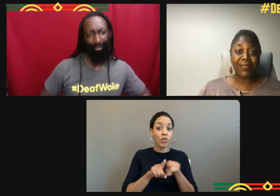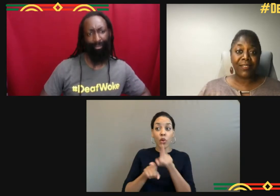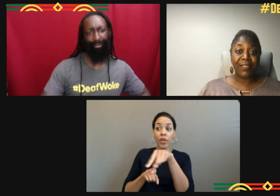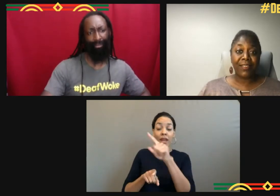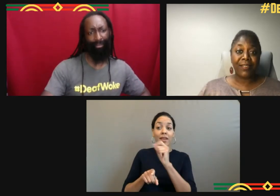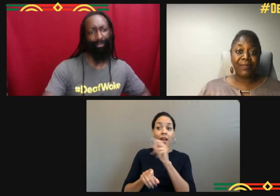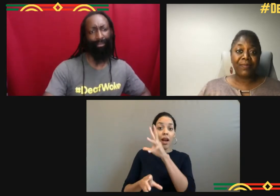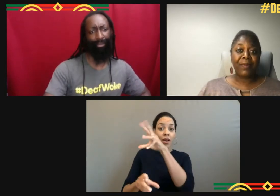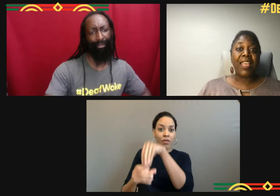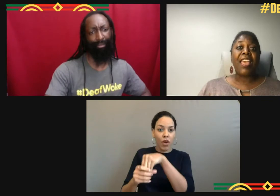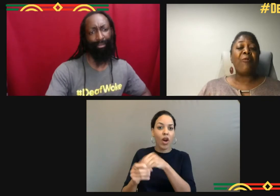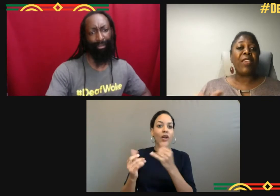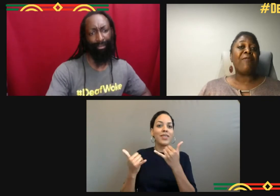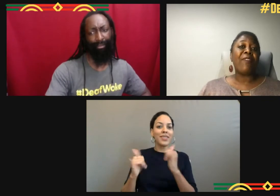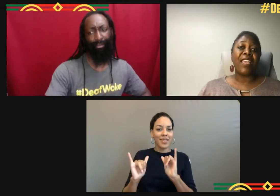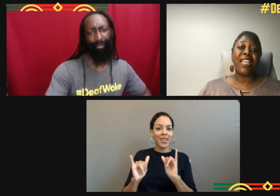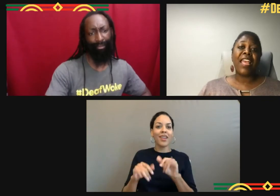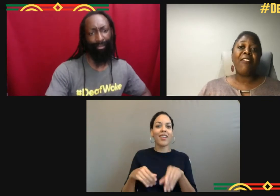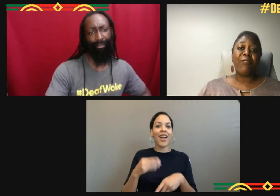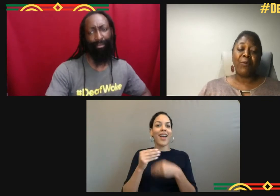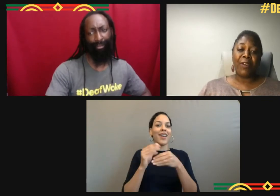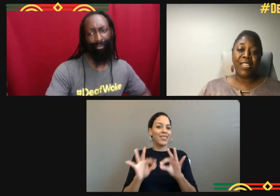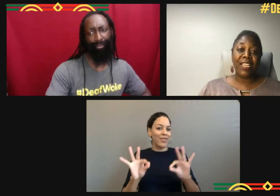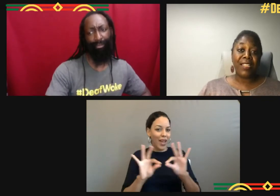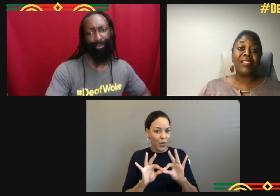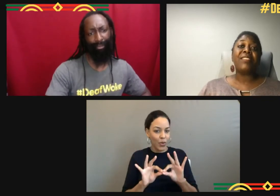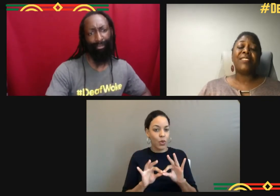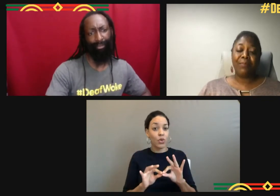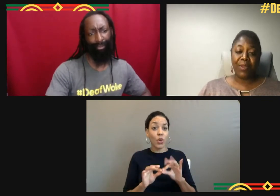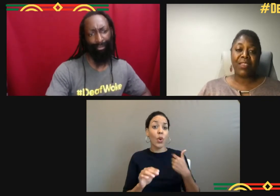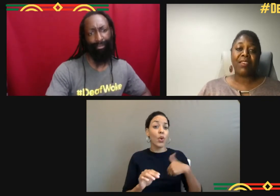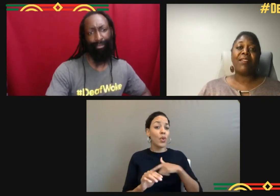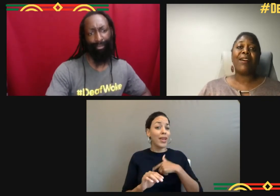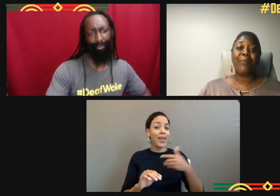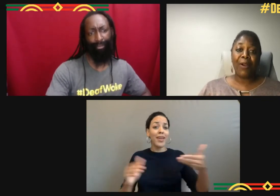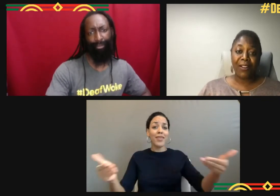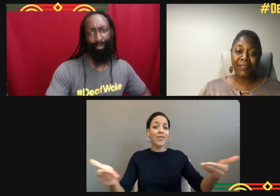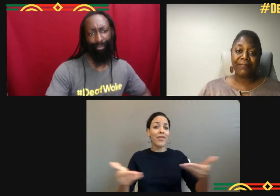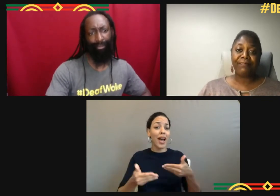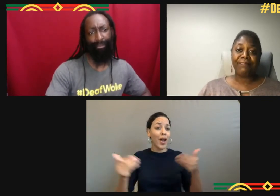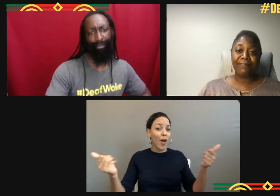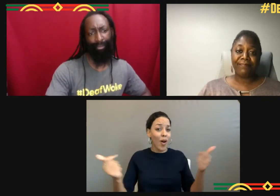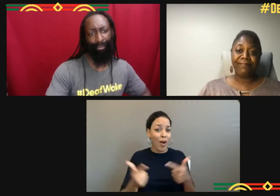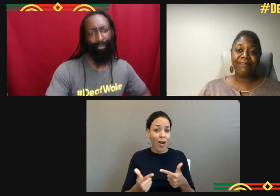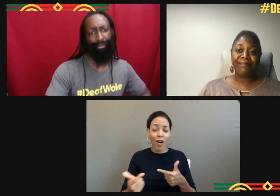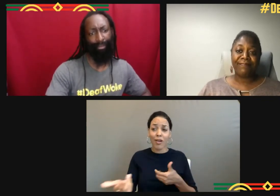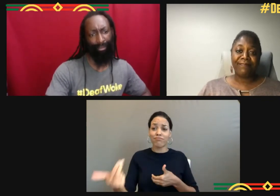not. And we invite everyone in to be a part.